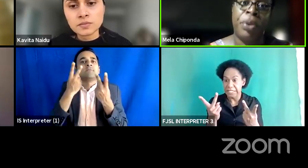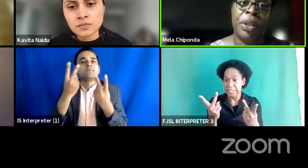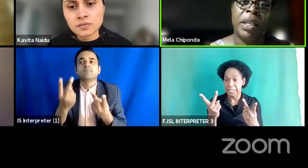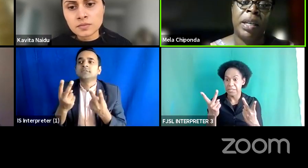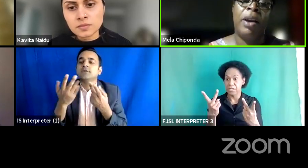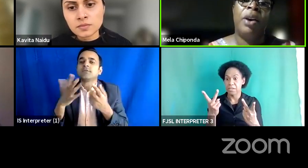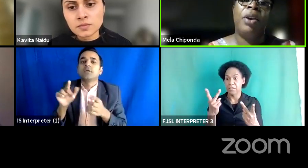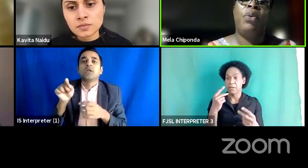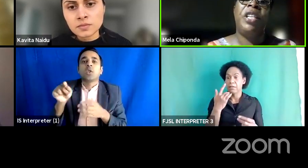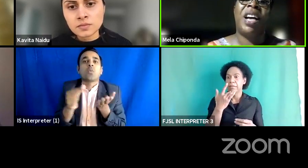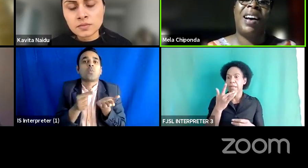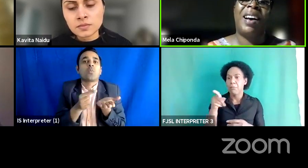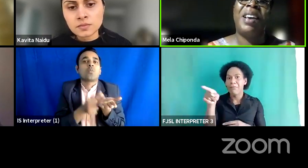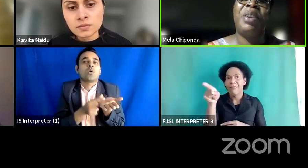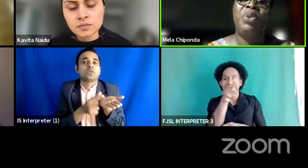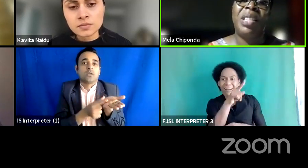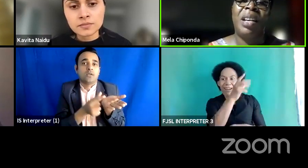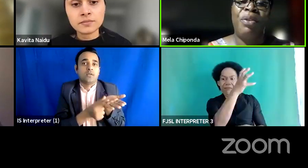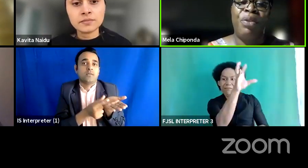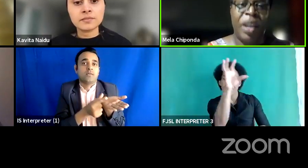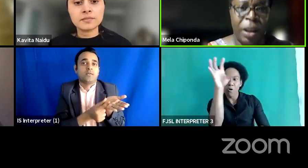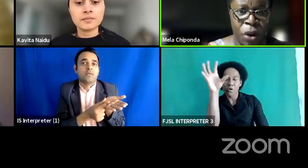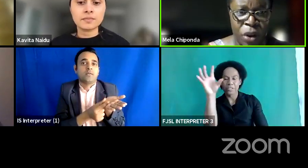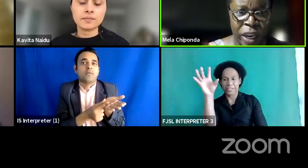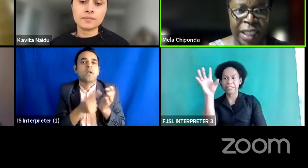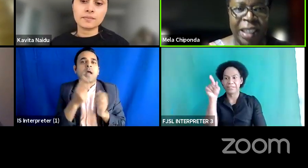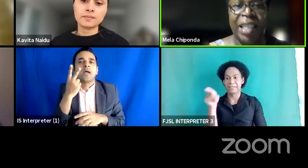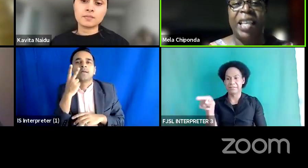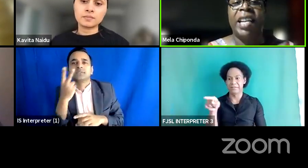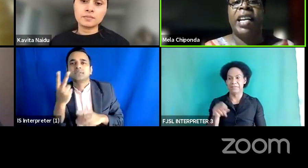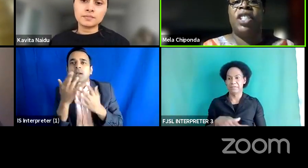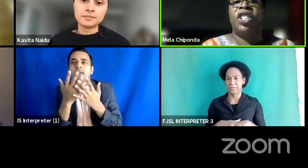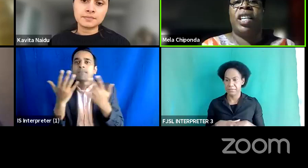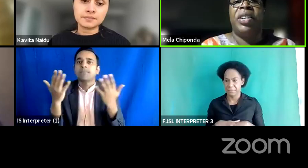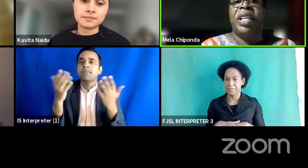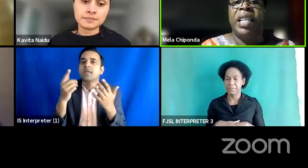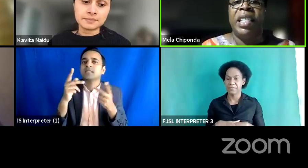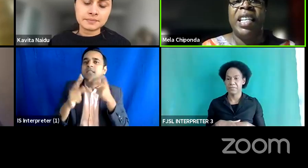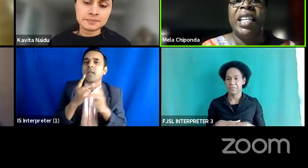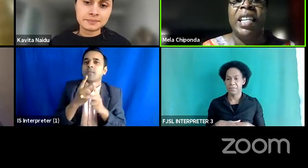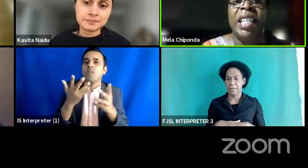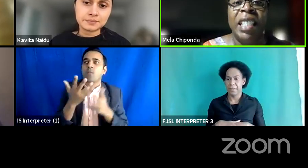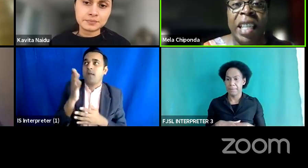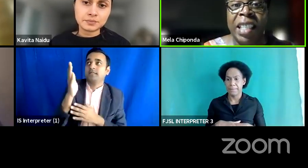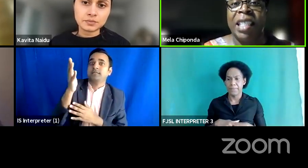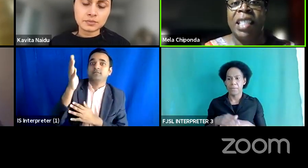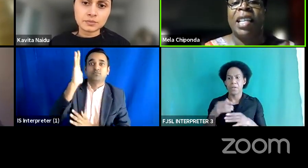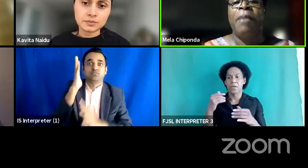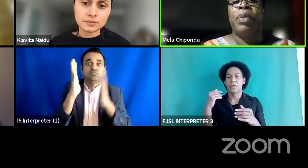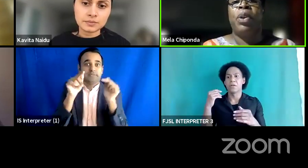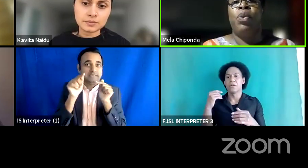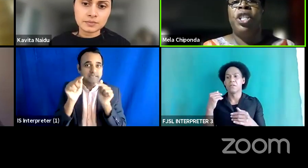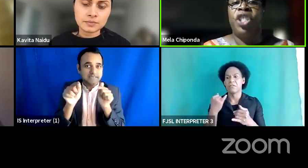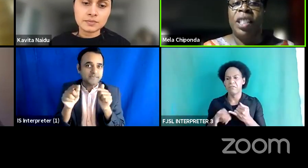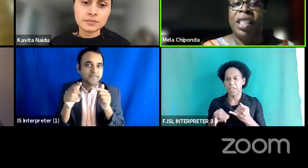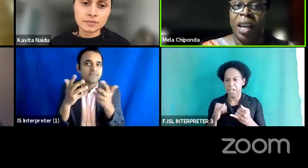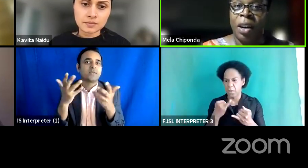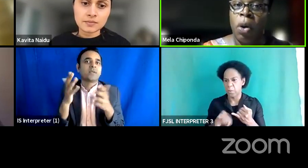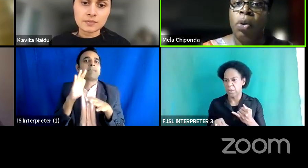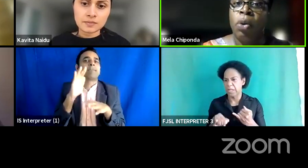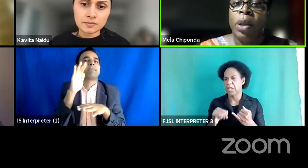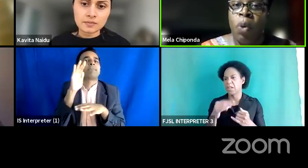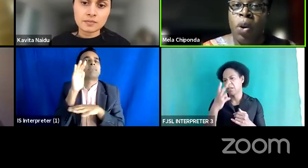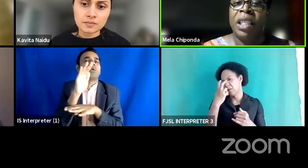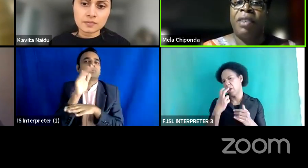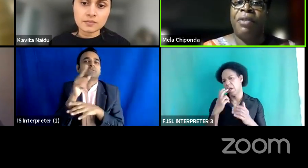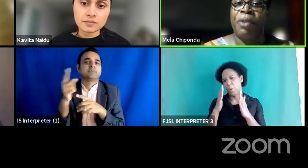from abroad, which are, I would say, very colonizing in nature, creating green deserts which